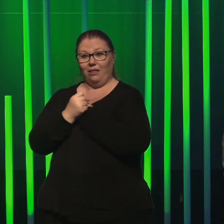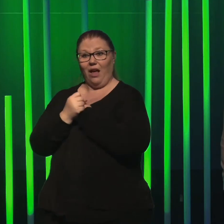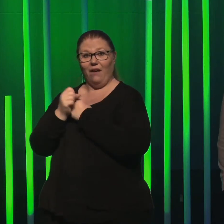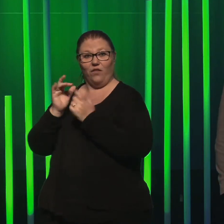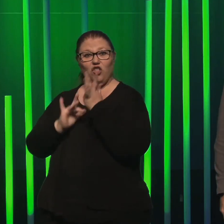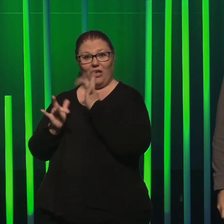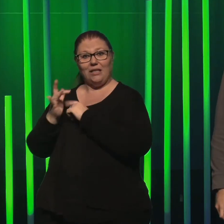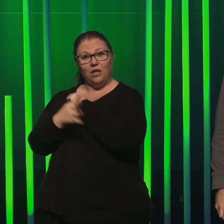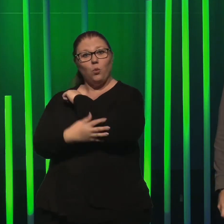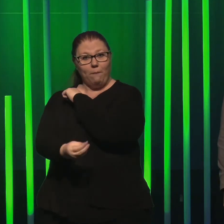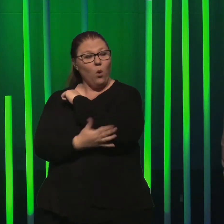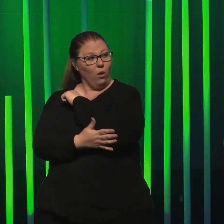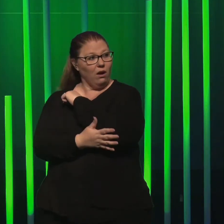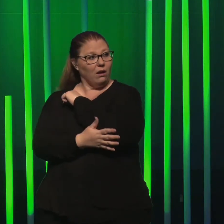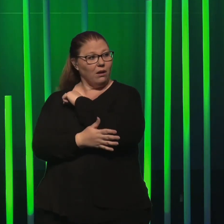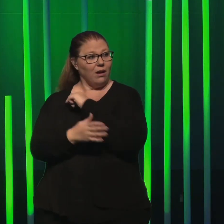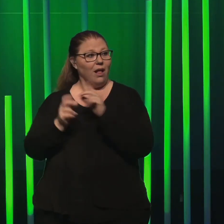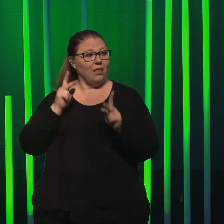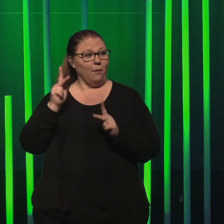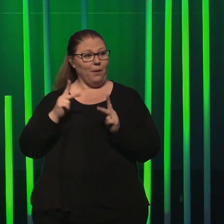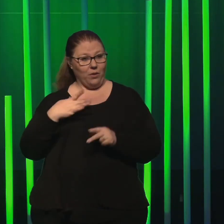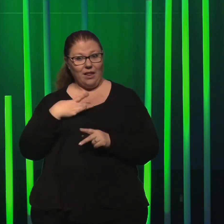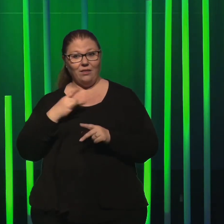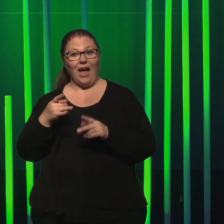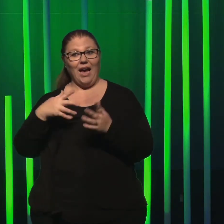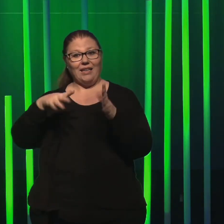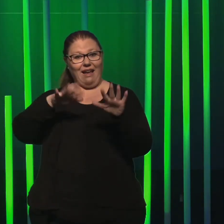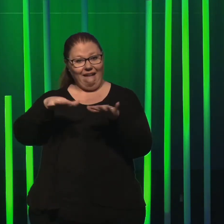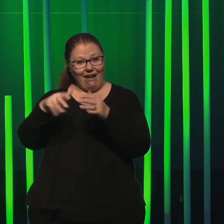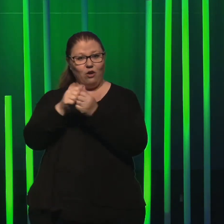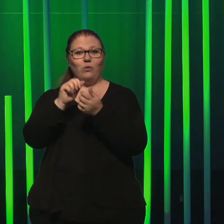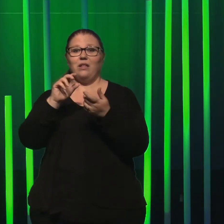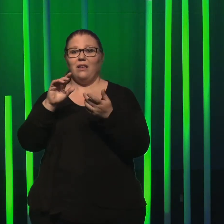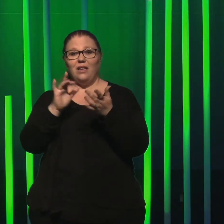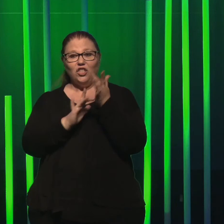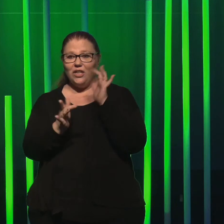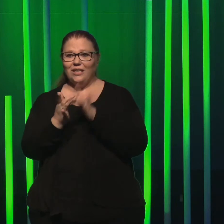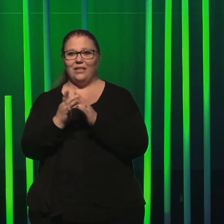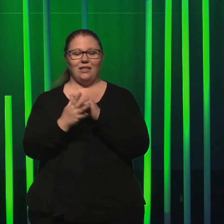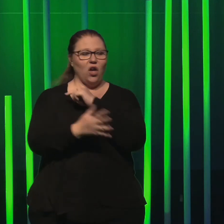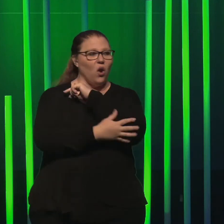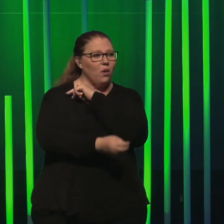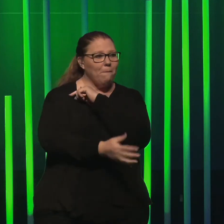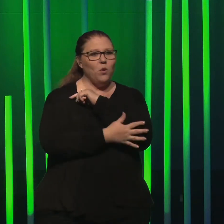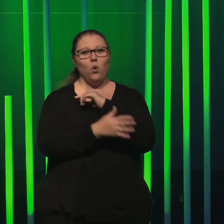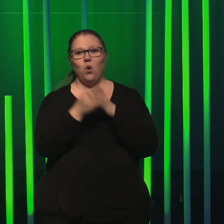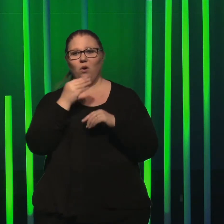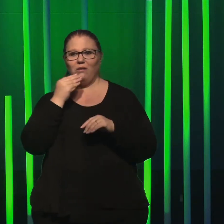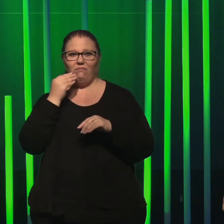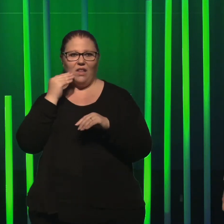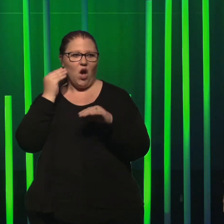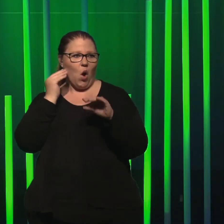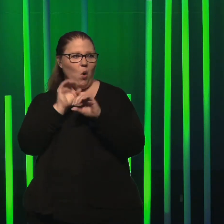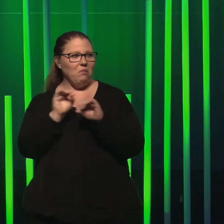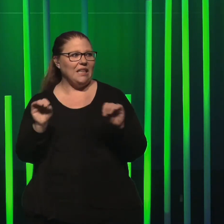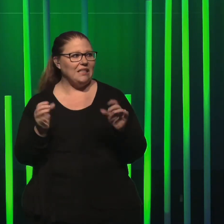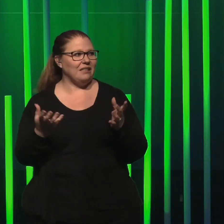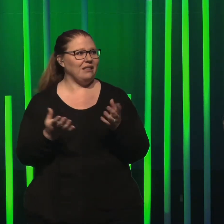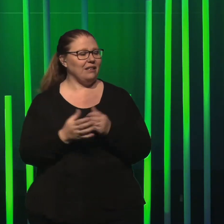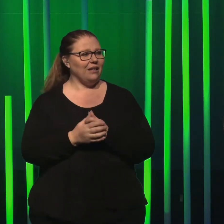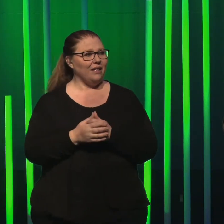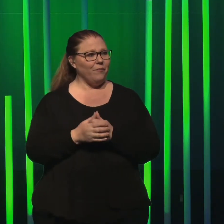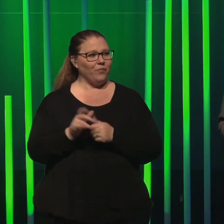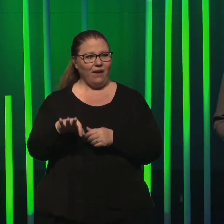The people that loved to be around Jesus were the outsiders, were the powerless and the penniless and the homeless. They found a space in Jesus' teachings that